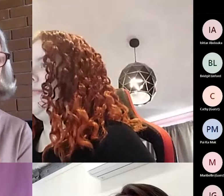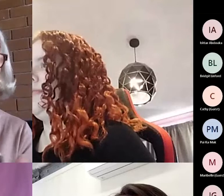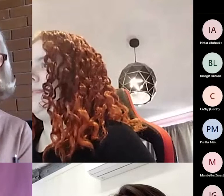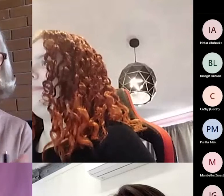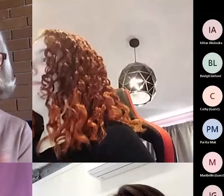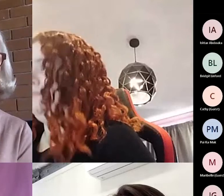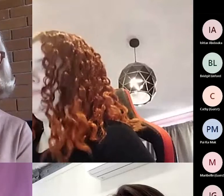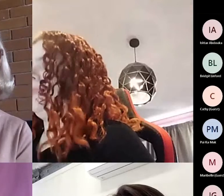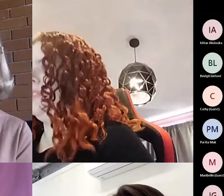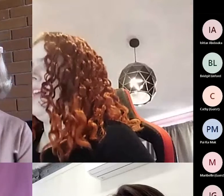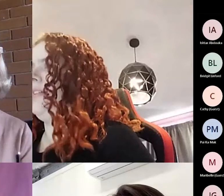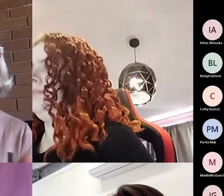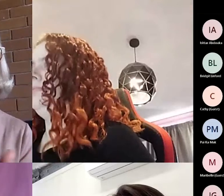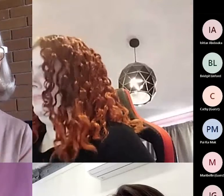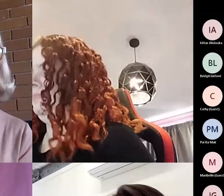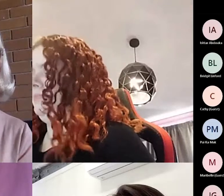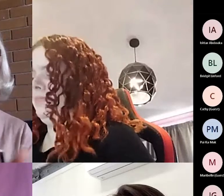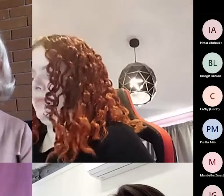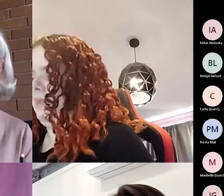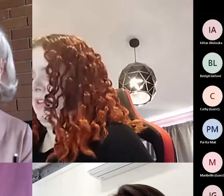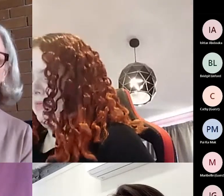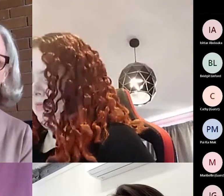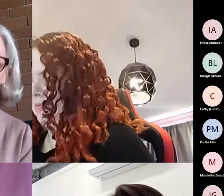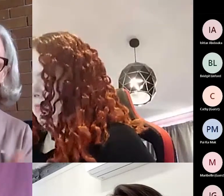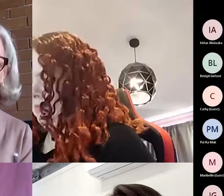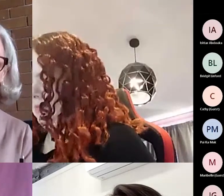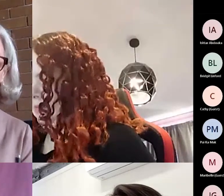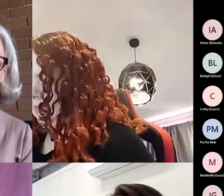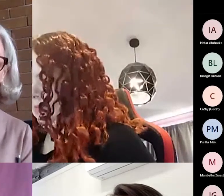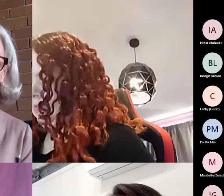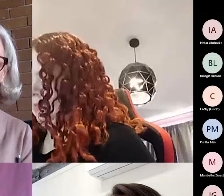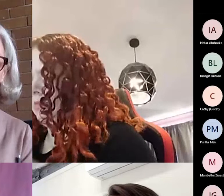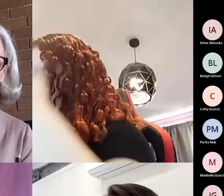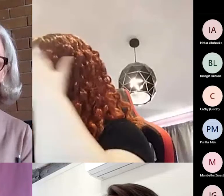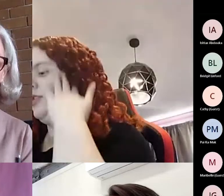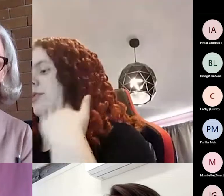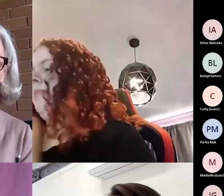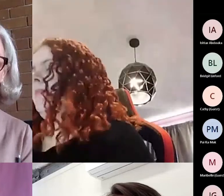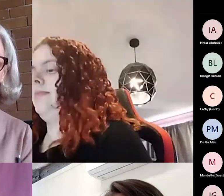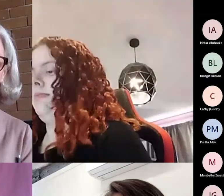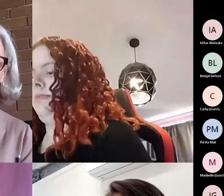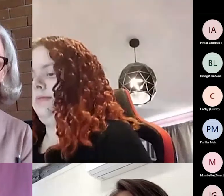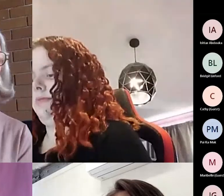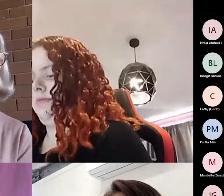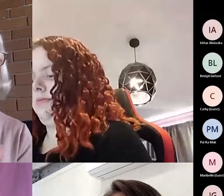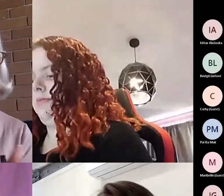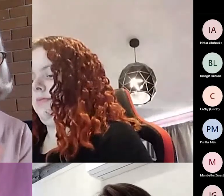at the same time, they're not using Auslan. People will mouth when they're using Auslan to assist with lip reading, but other than